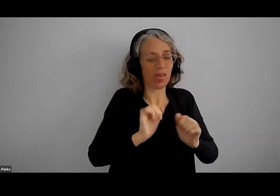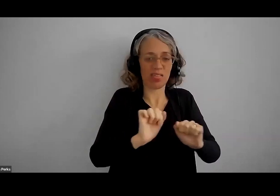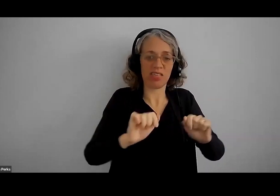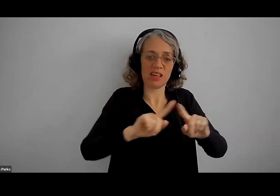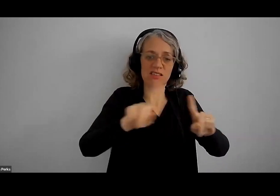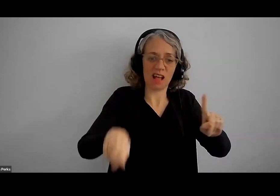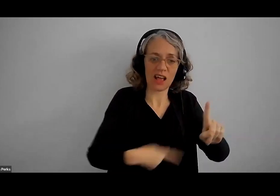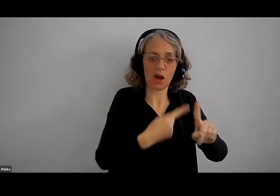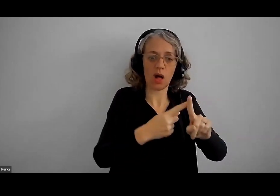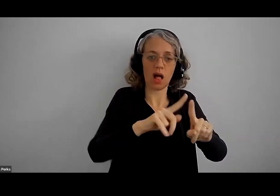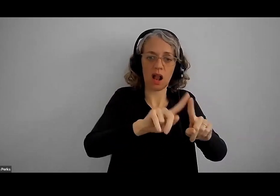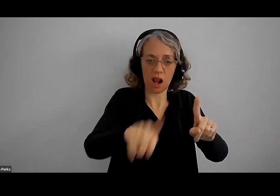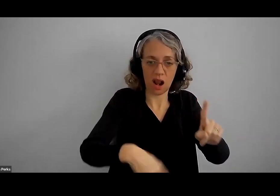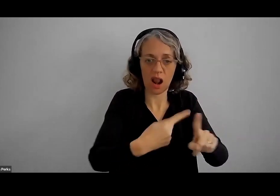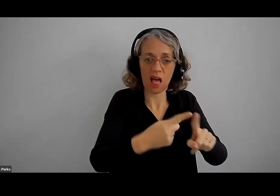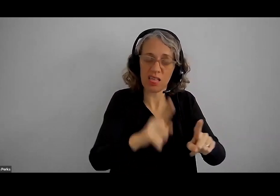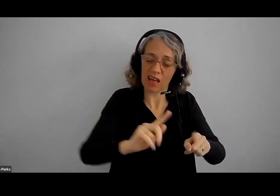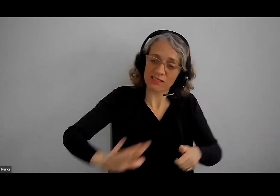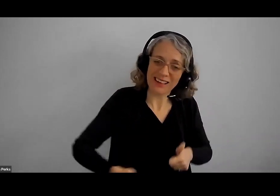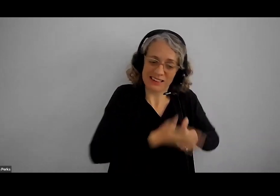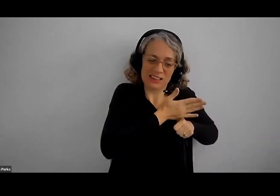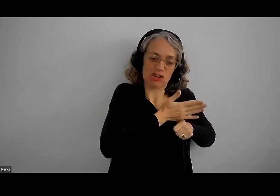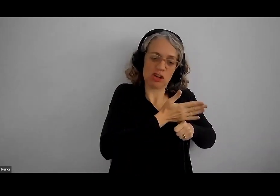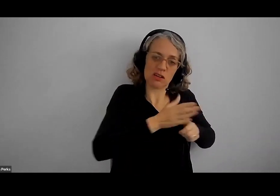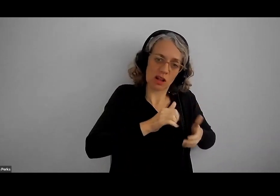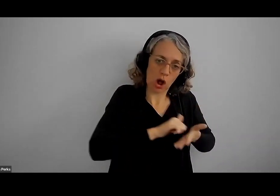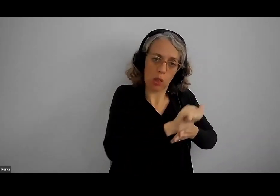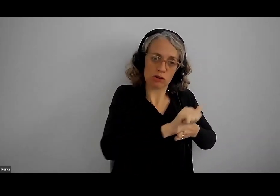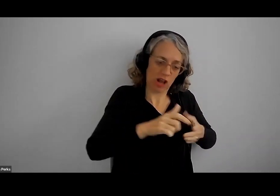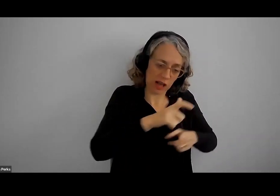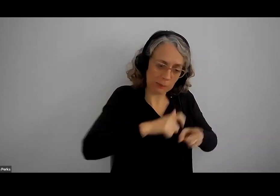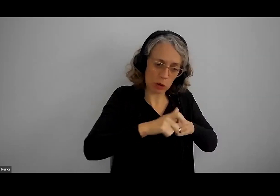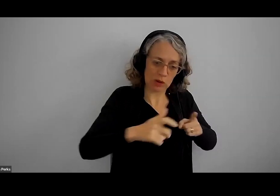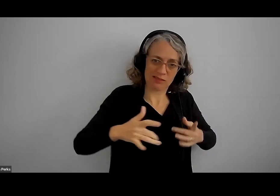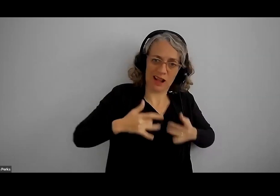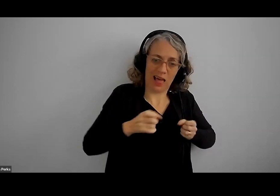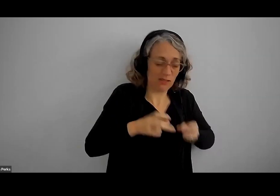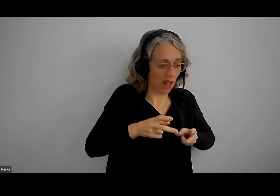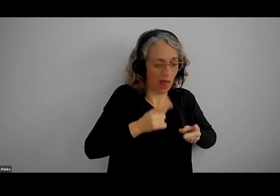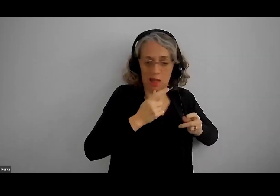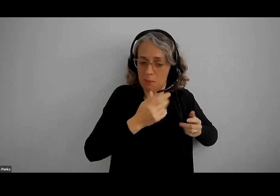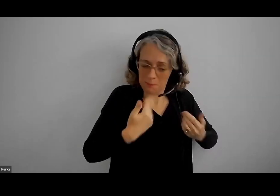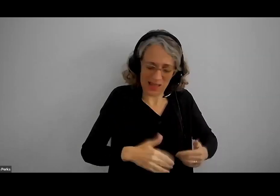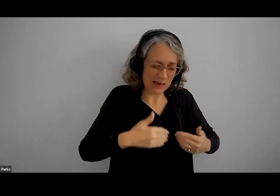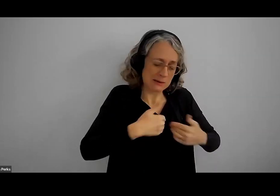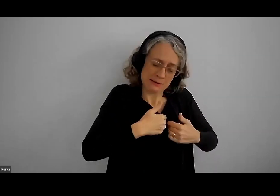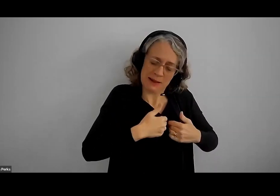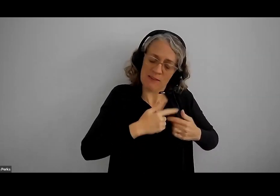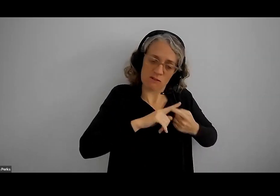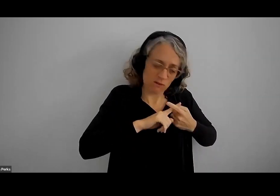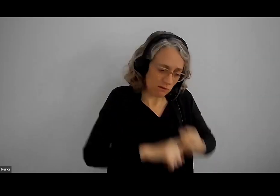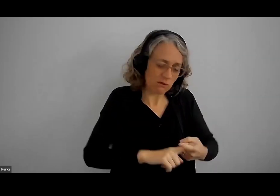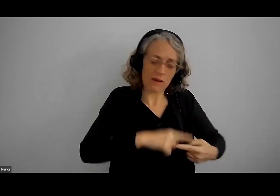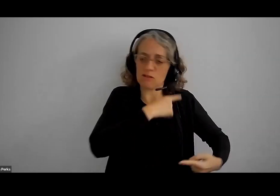lies at the heart of indigenous culture and community and lifestyle forever. Can we relearn it and return